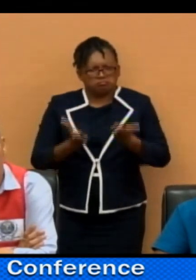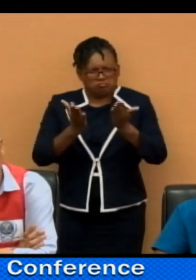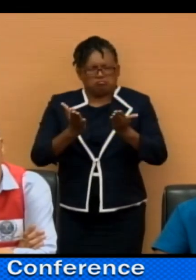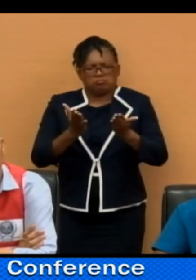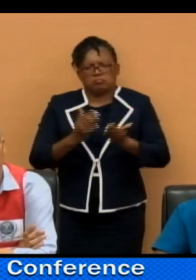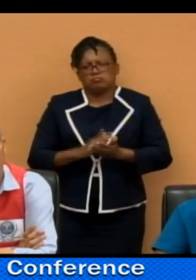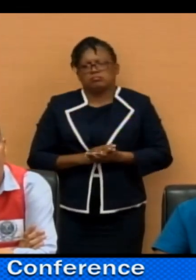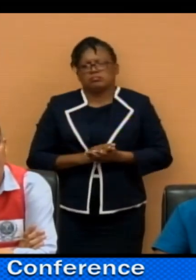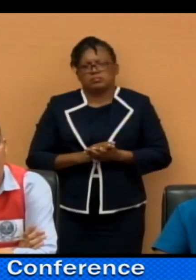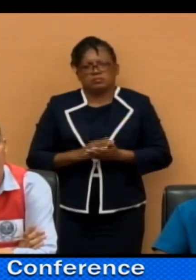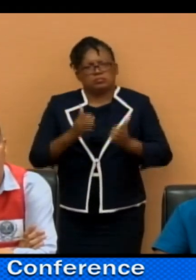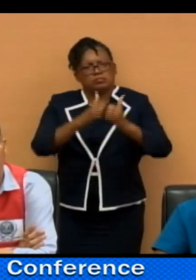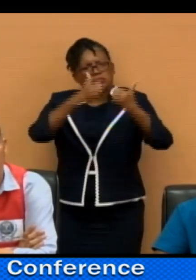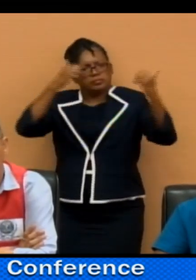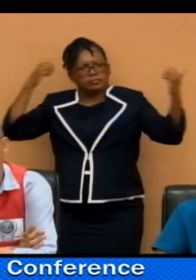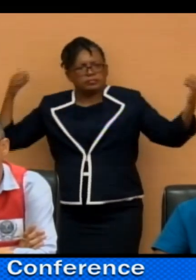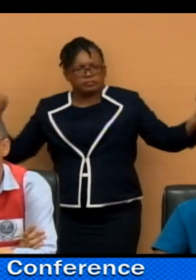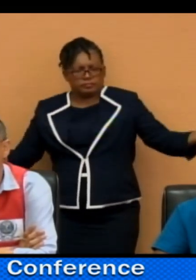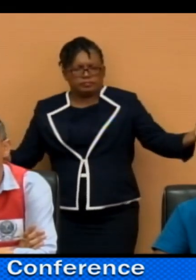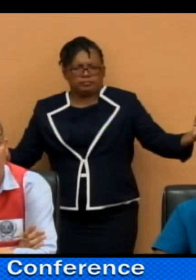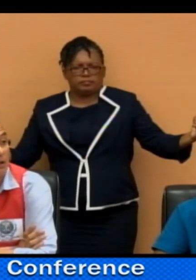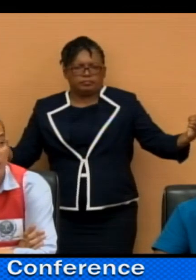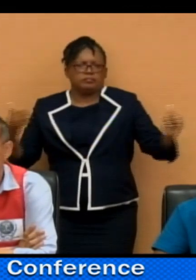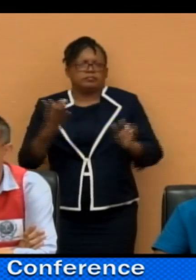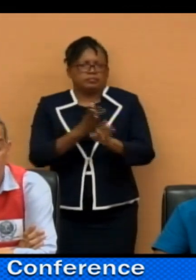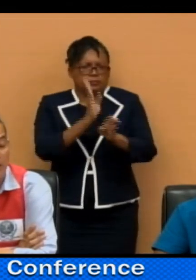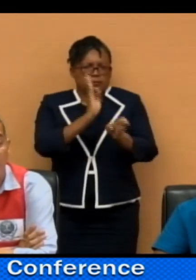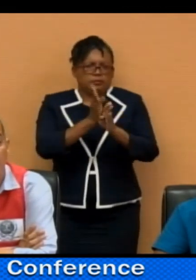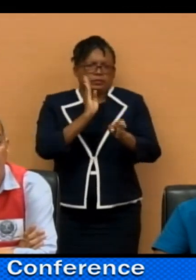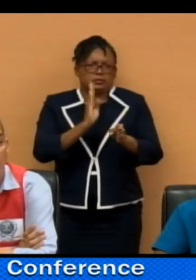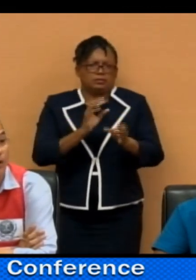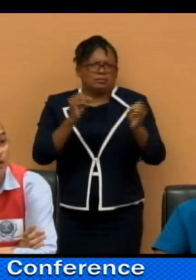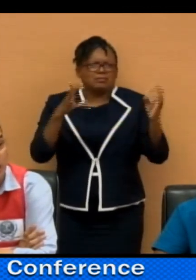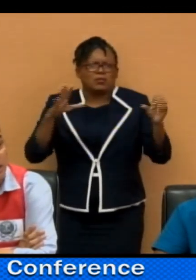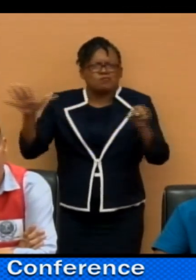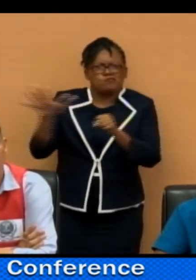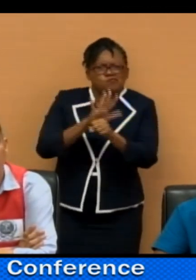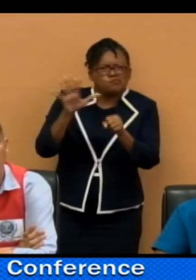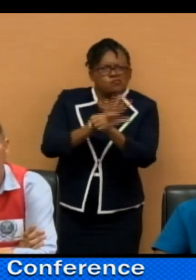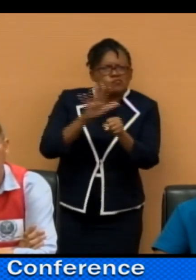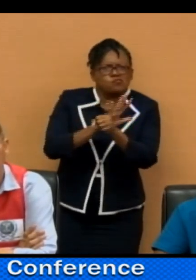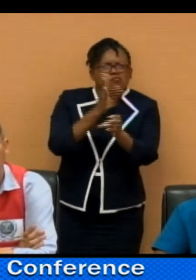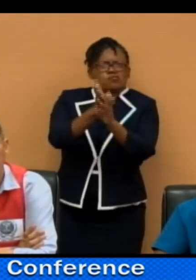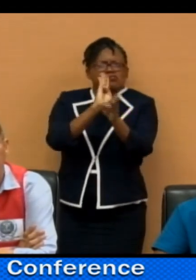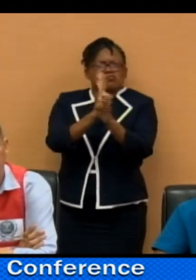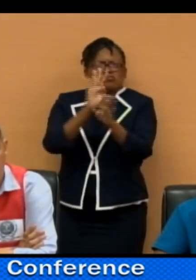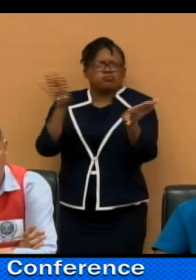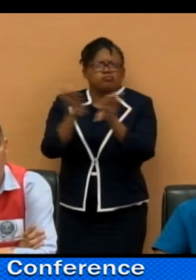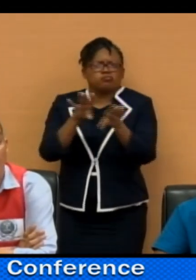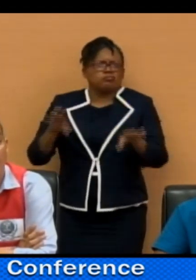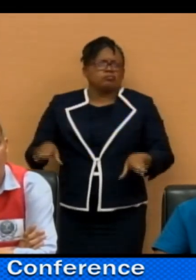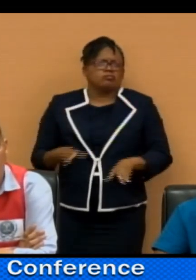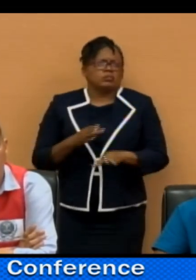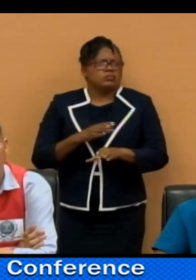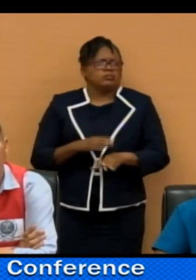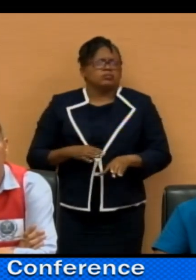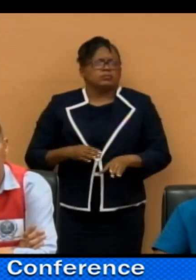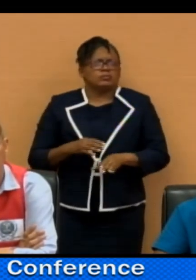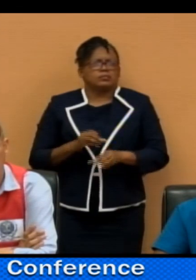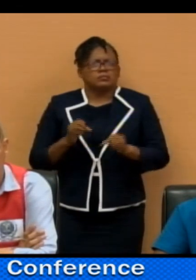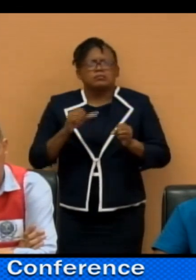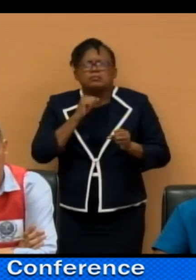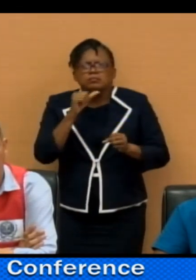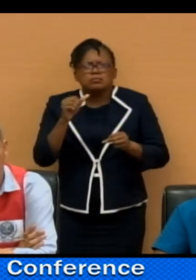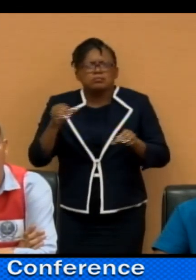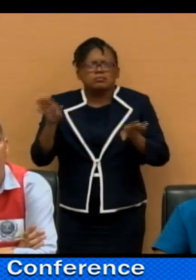to maintain the social distancing, which obviously means that you cannot take a full load or should not take a full load. Now, moving forward, we